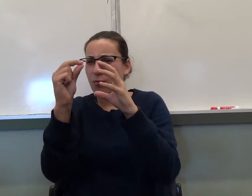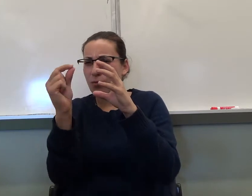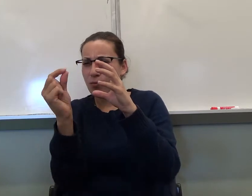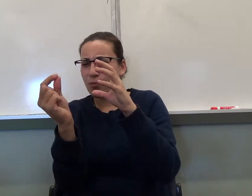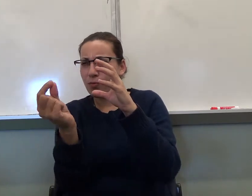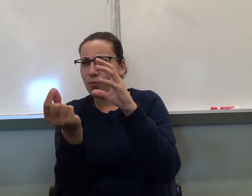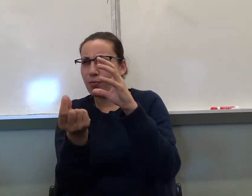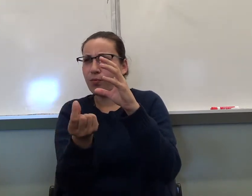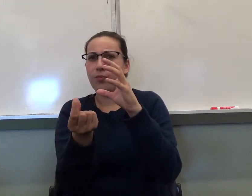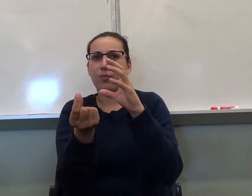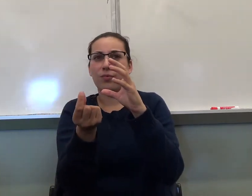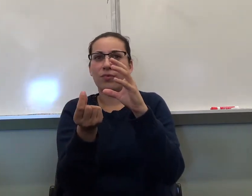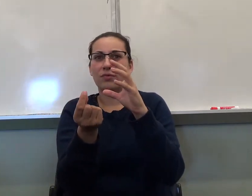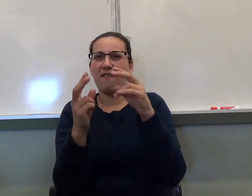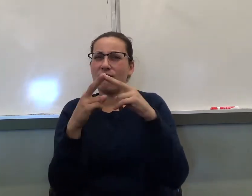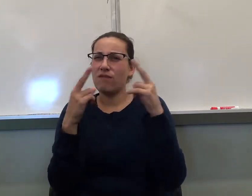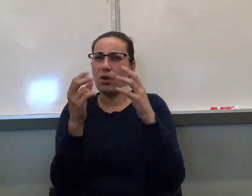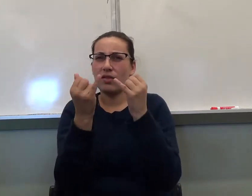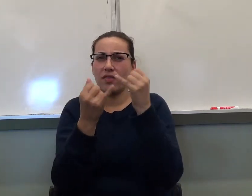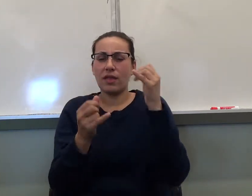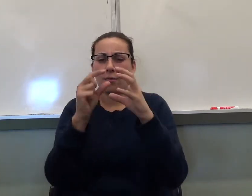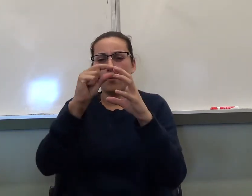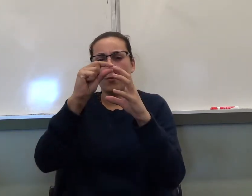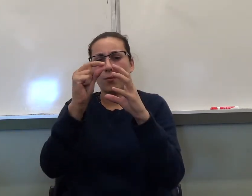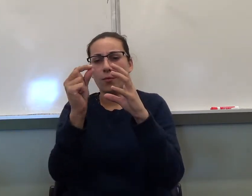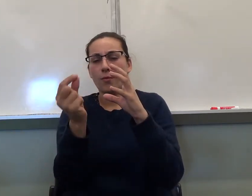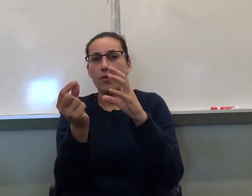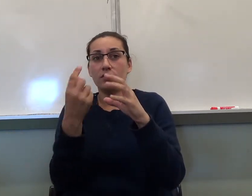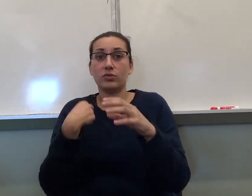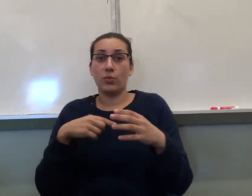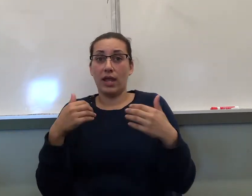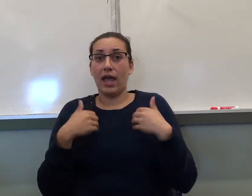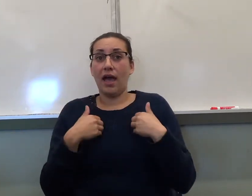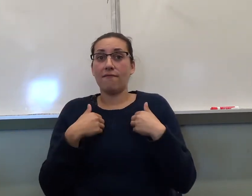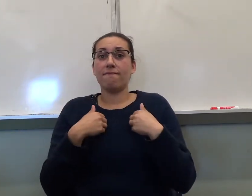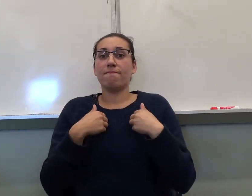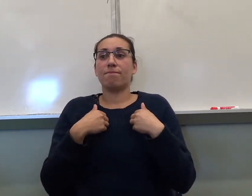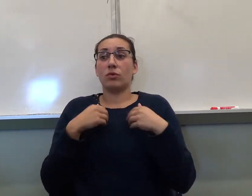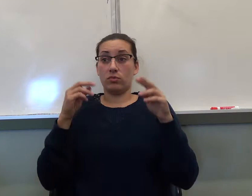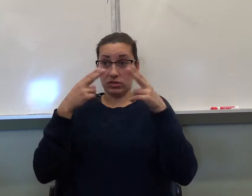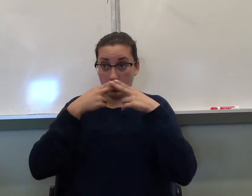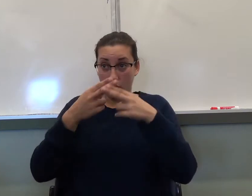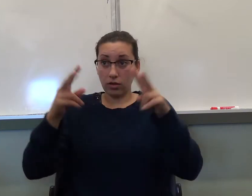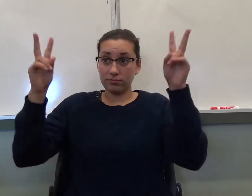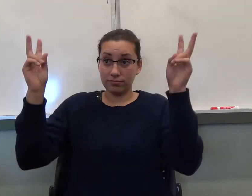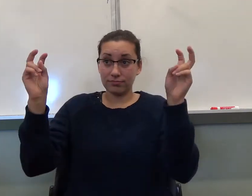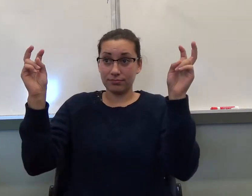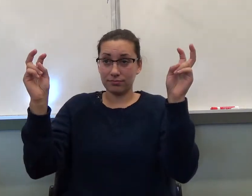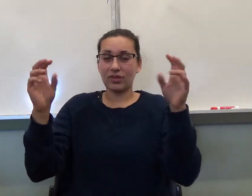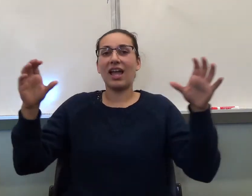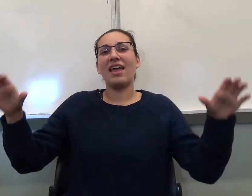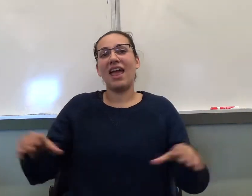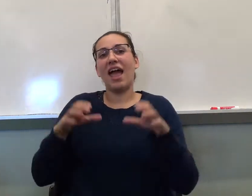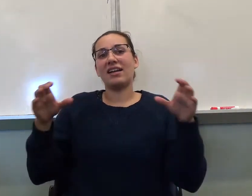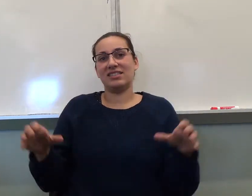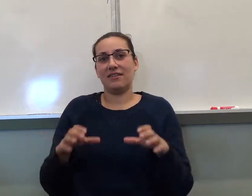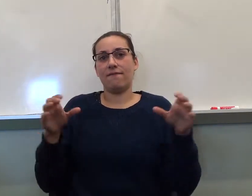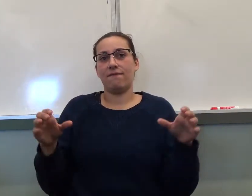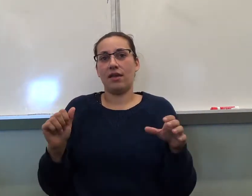very, very thin. And that's why we have what we call an active planet. Yeah. I used to teach over at